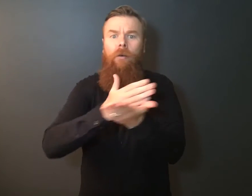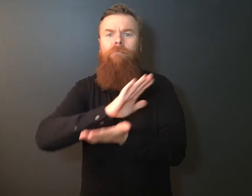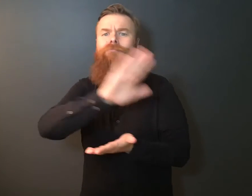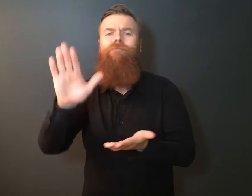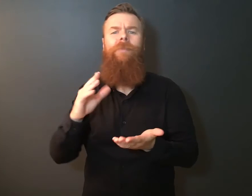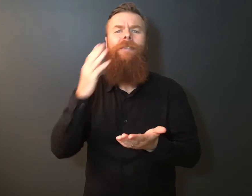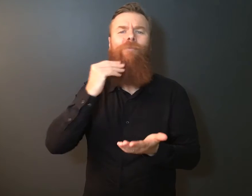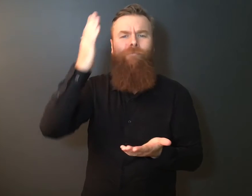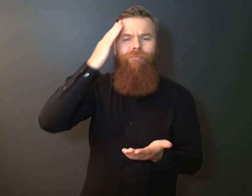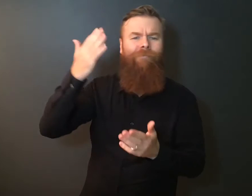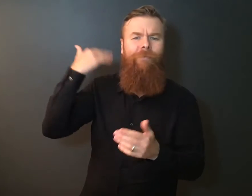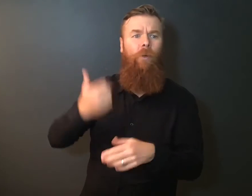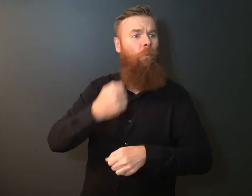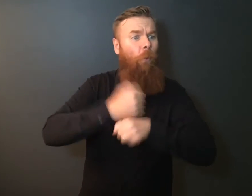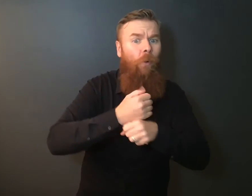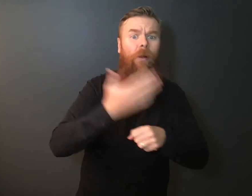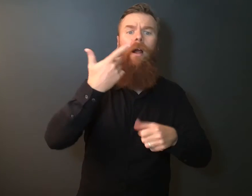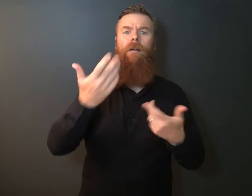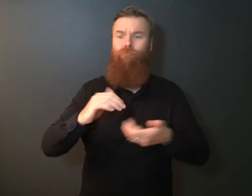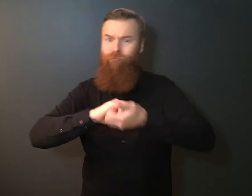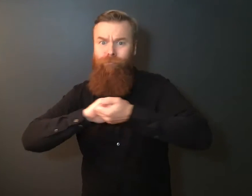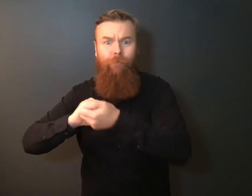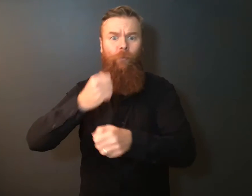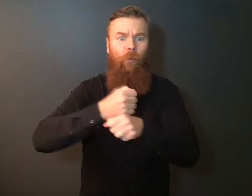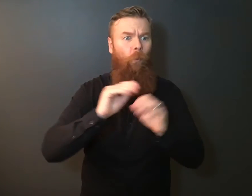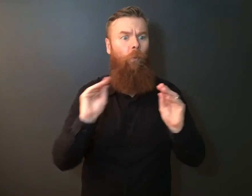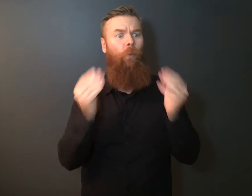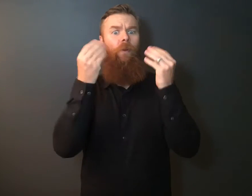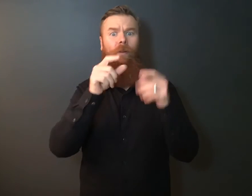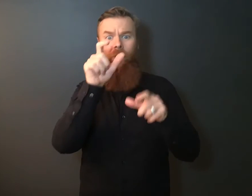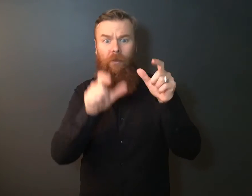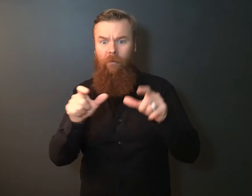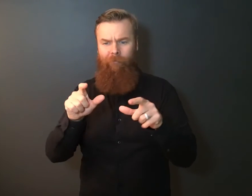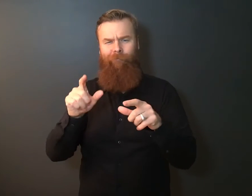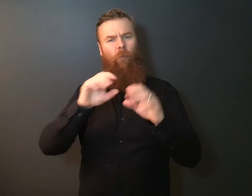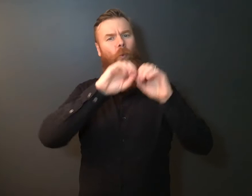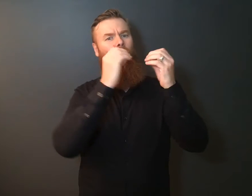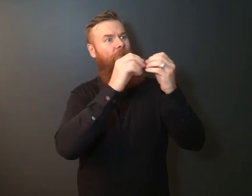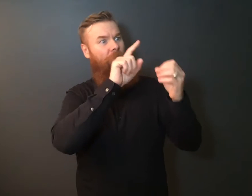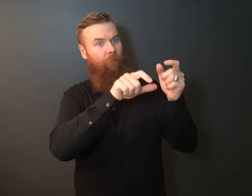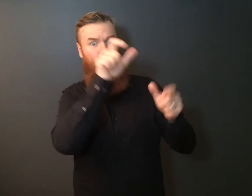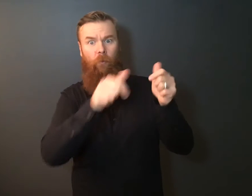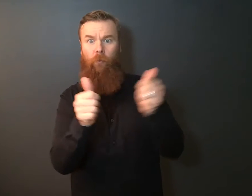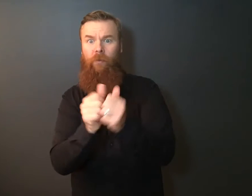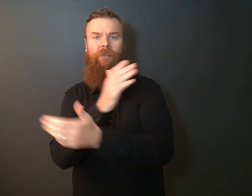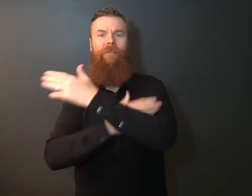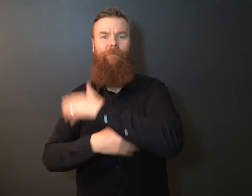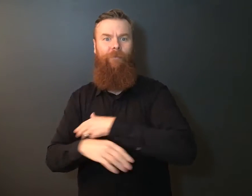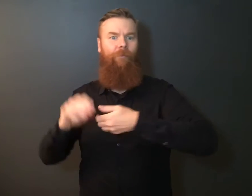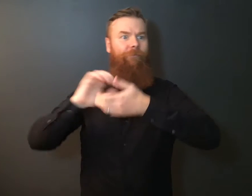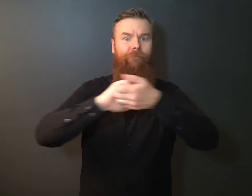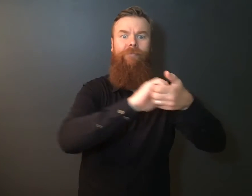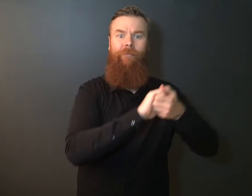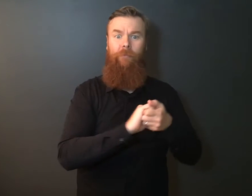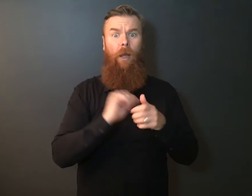persons with disabilities and share perspectives on strengthening support by NGOs, governments,